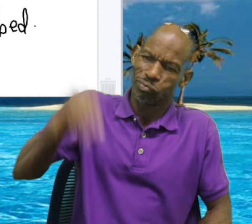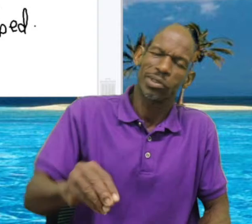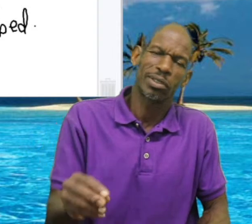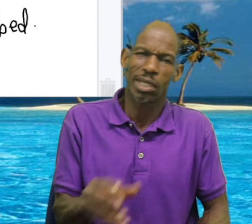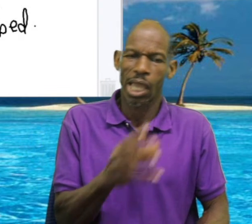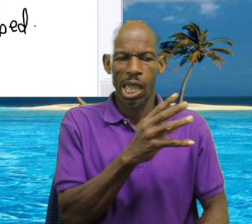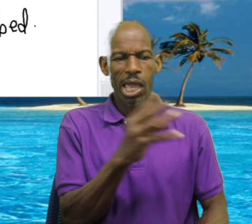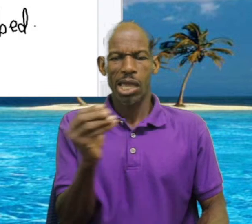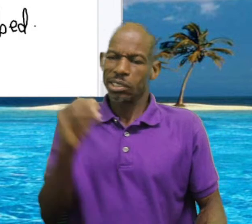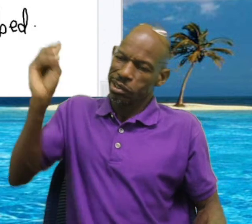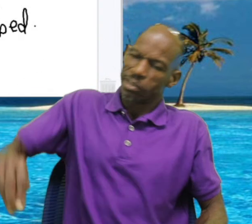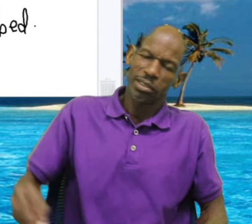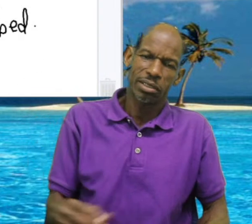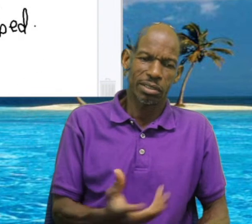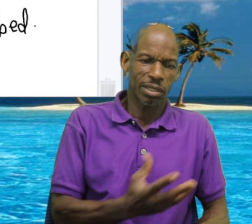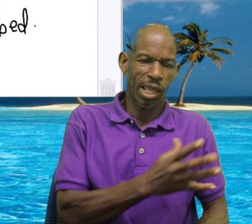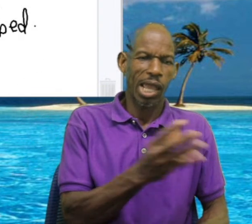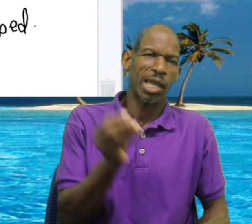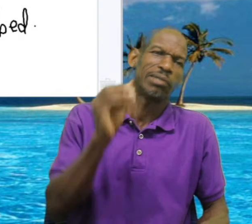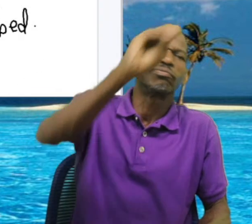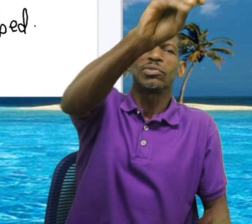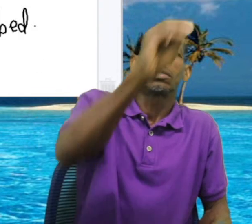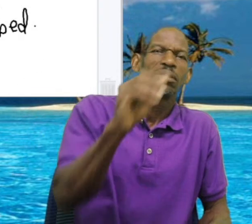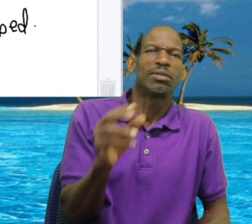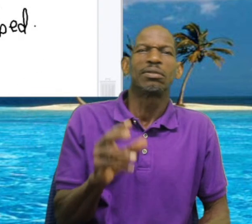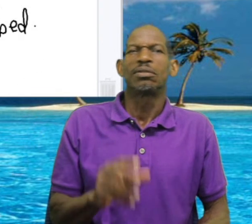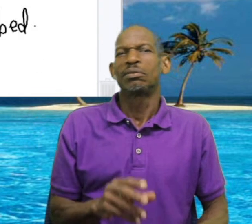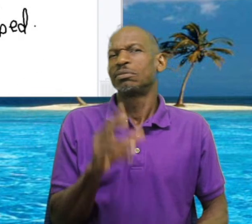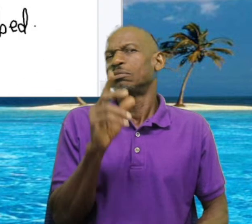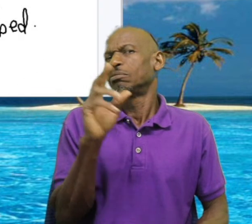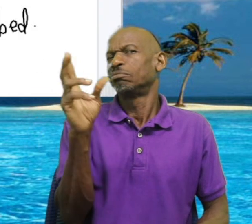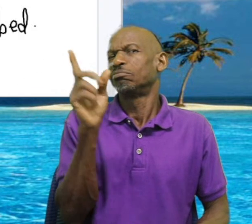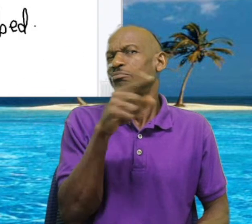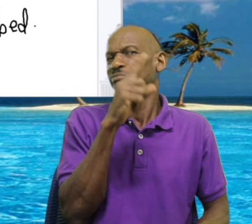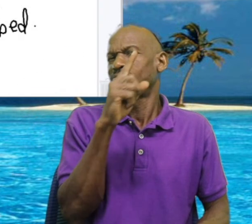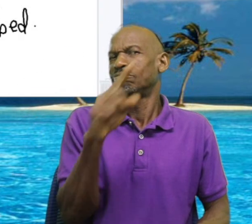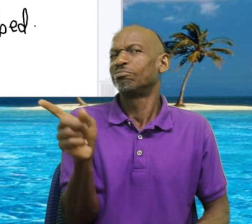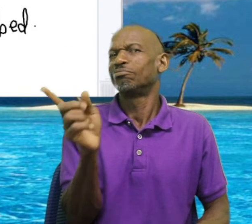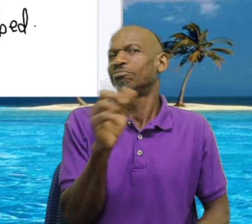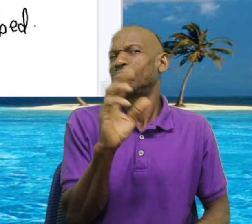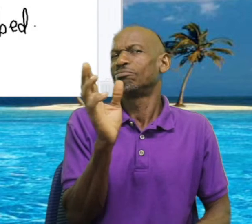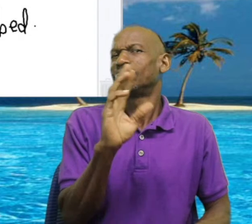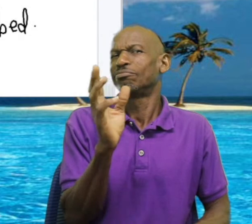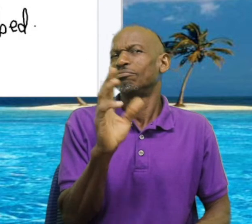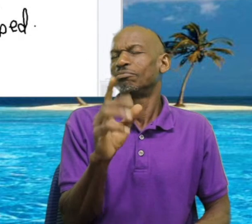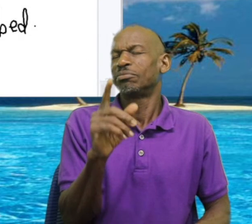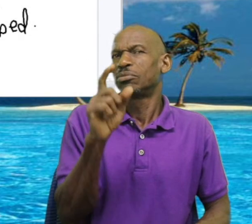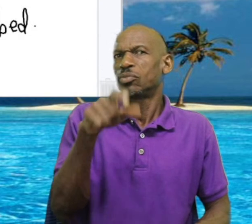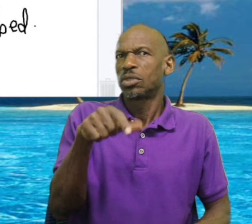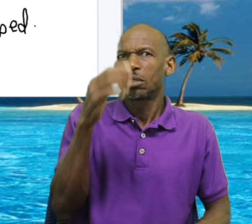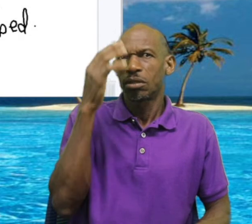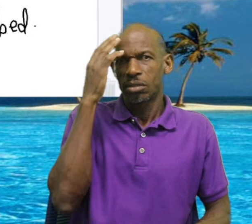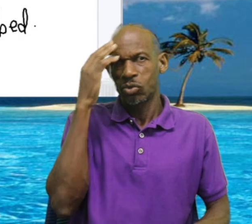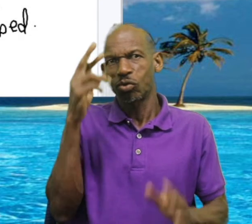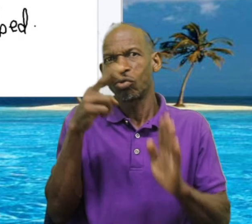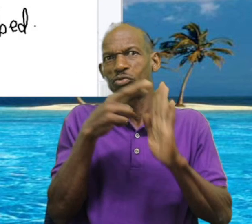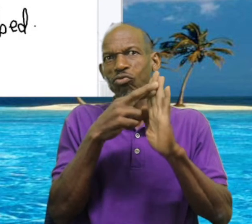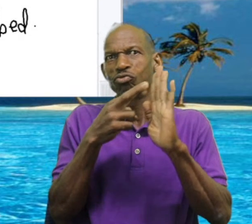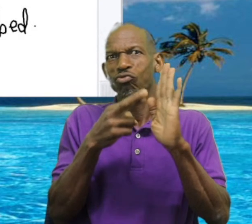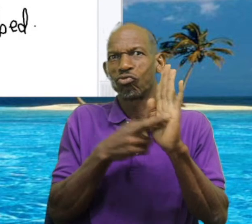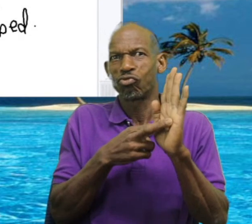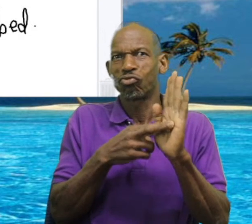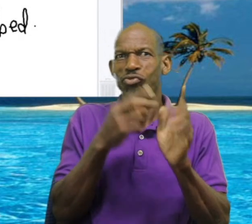over the place. Don't just write the and because you know you have to put an and in the sentence. You have to know where you're putting that